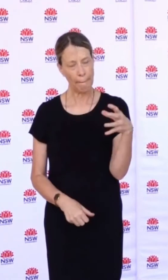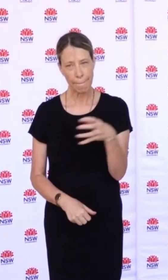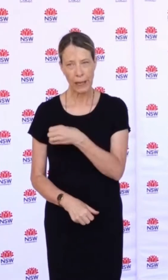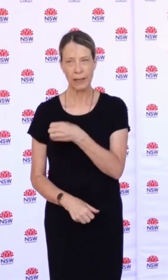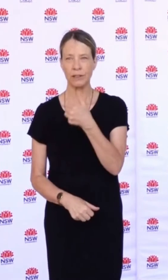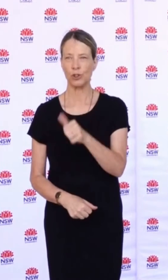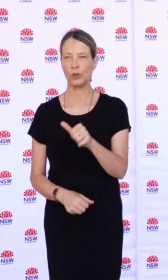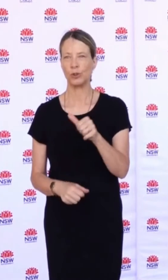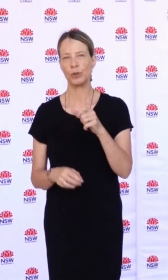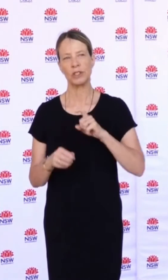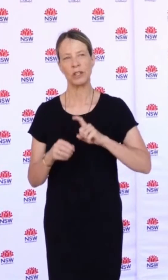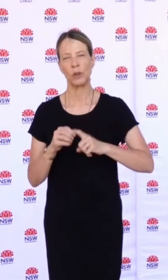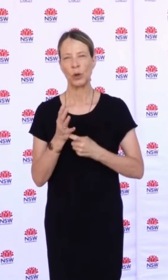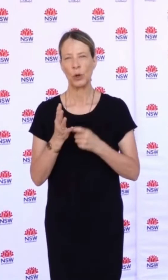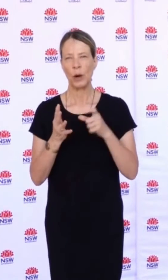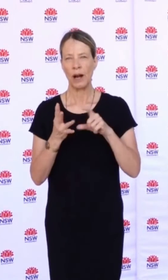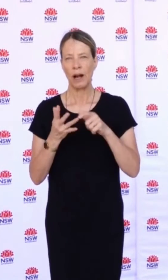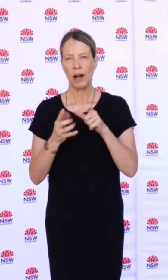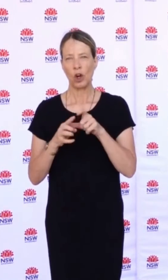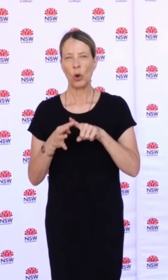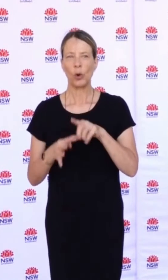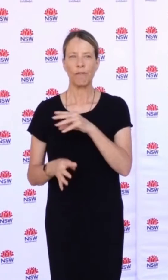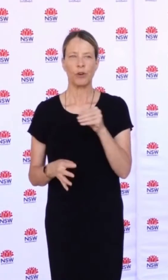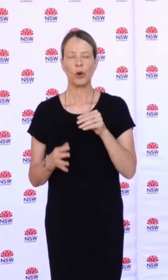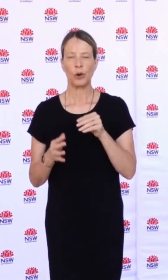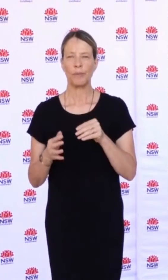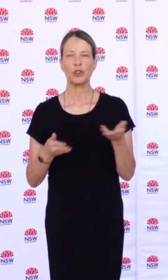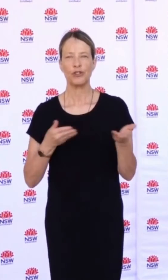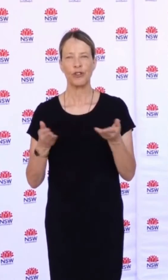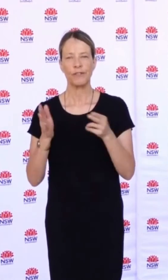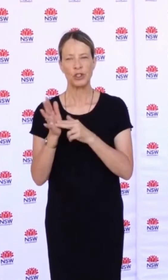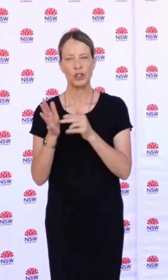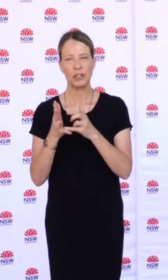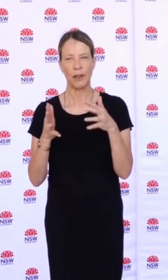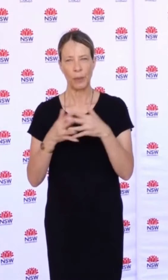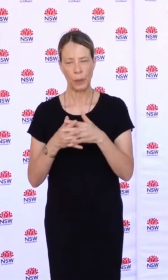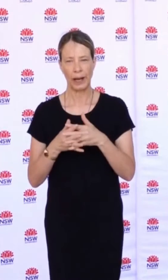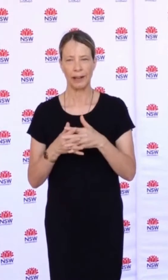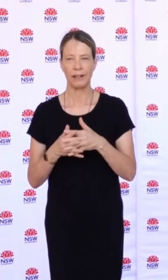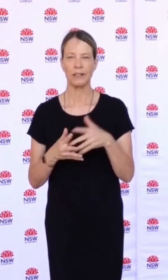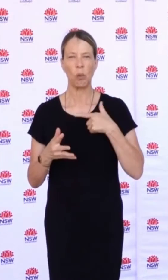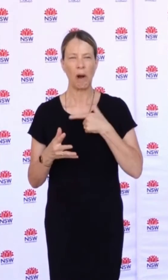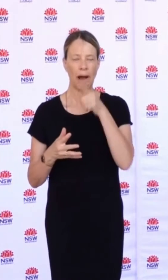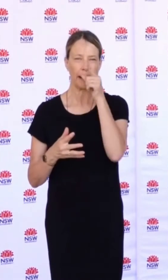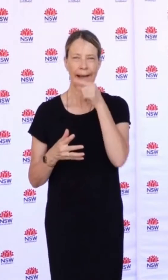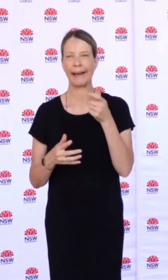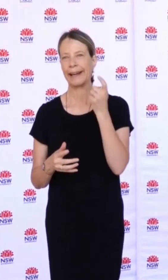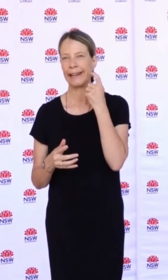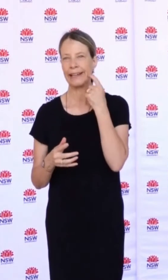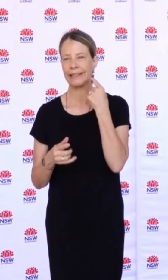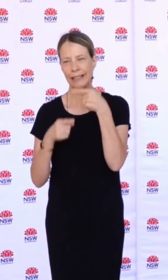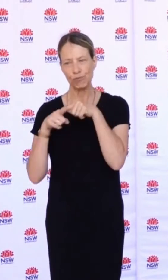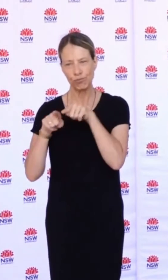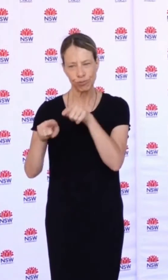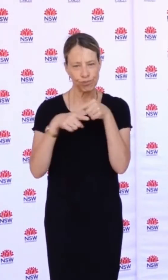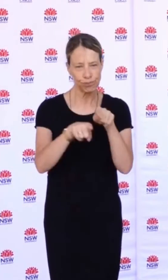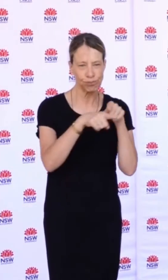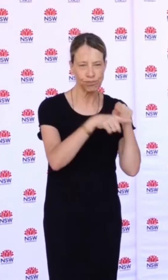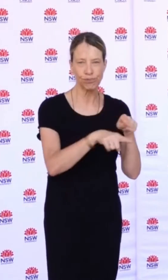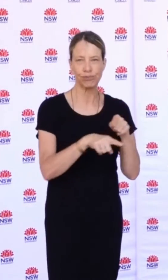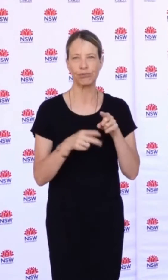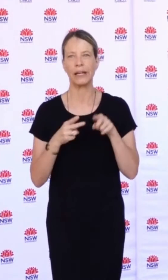health order to have the Service New South Wales QR code in place to help our contact tracers. And finally, just